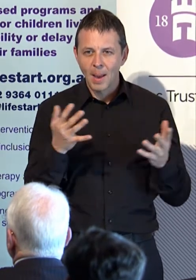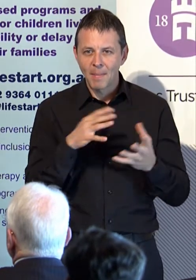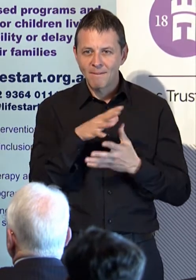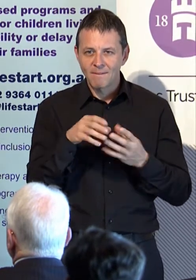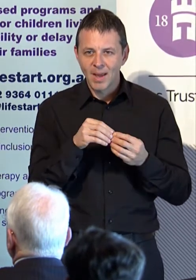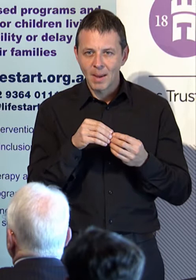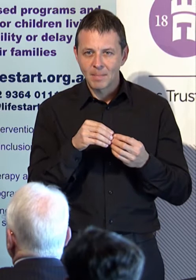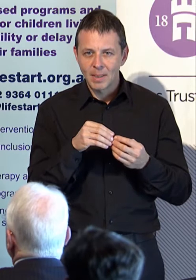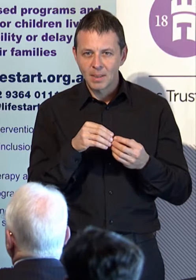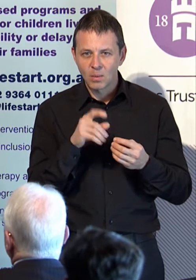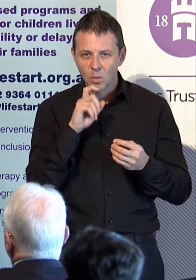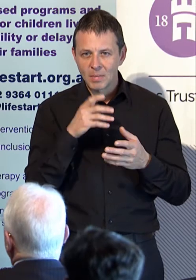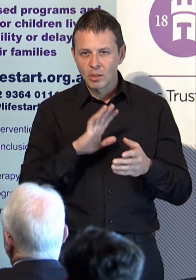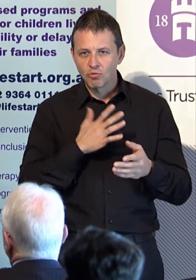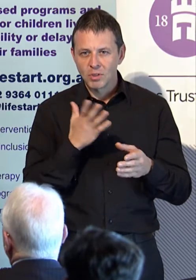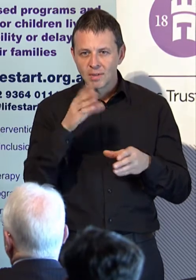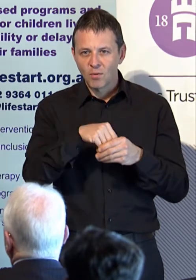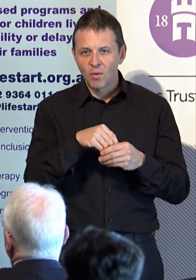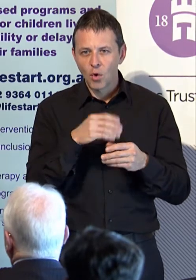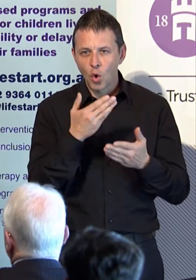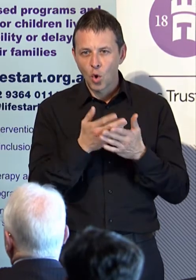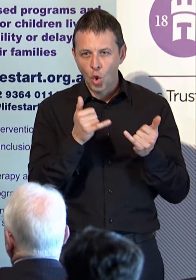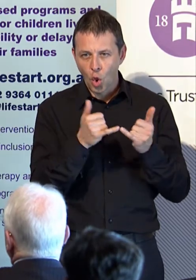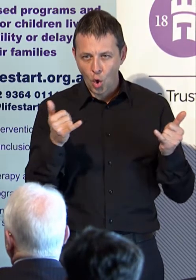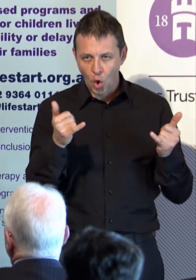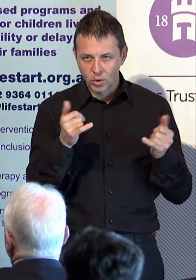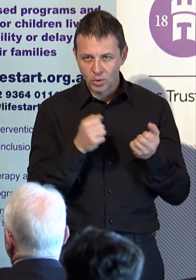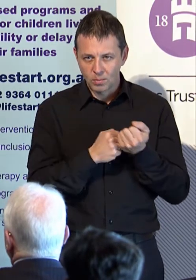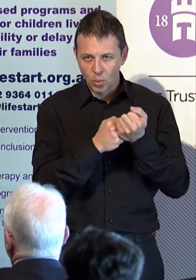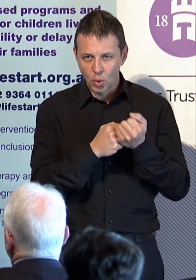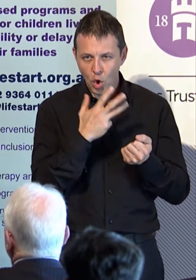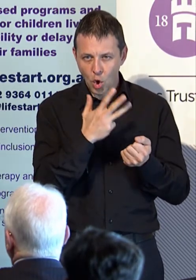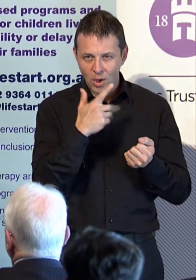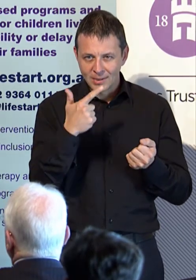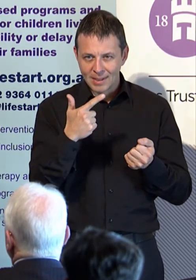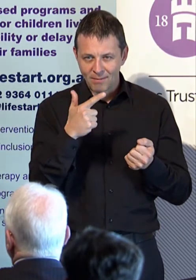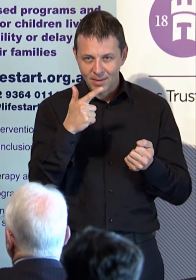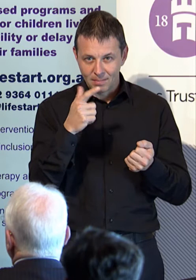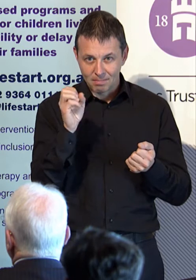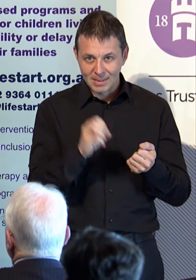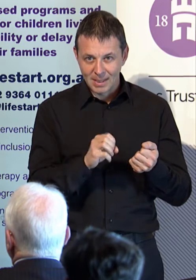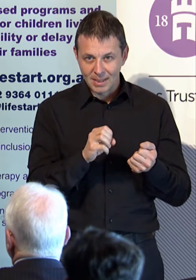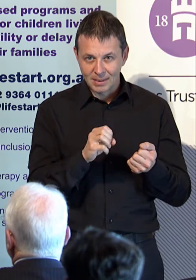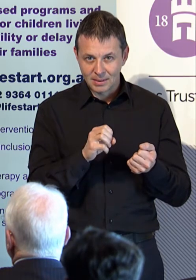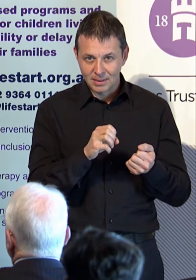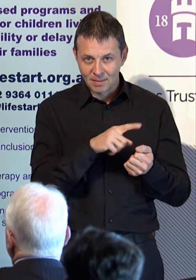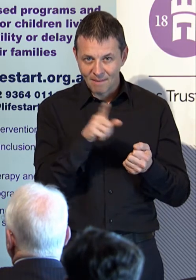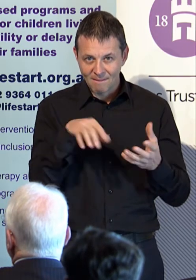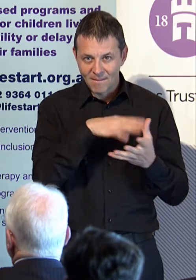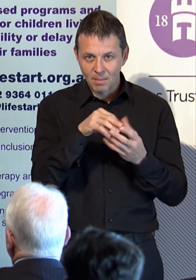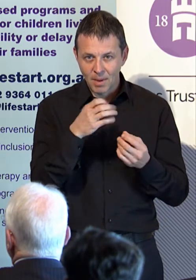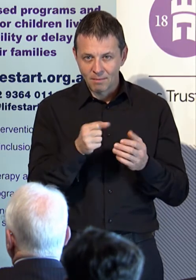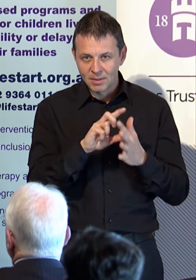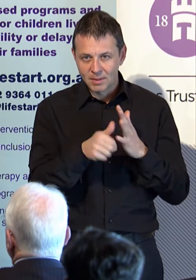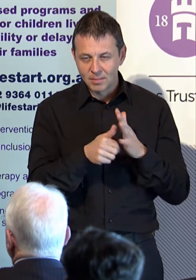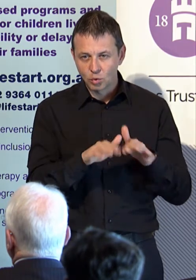participating in online support. 93% of that generational cohort of families supporting children with disability said they were